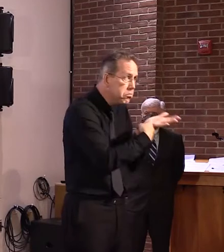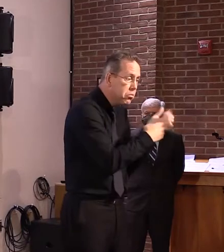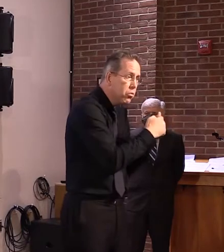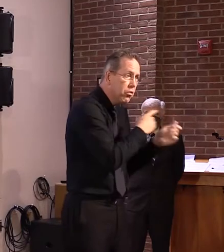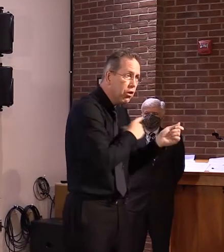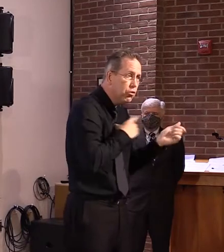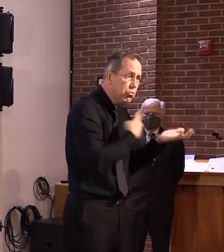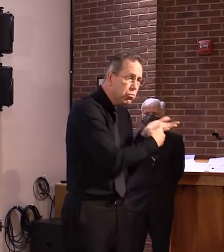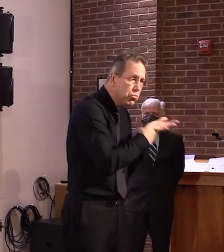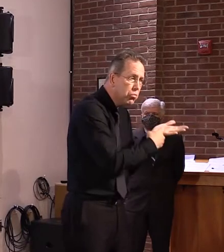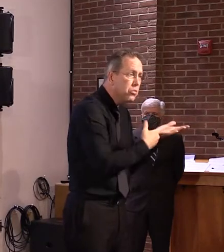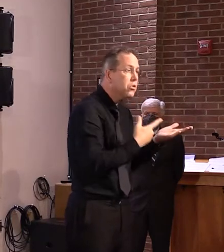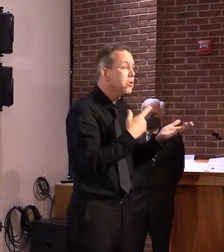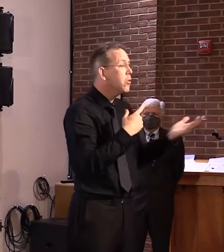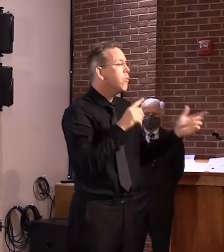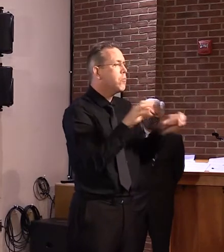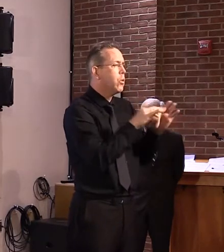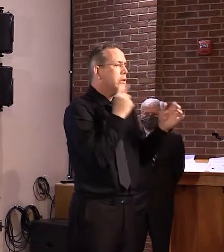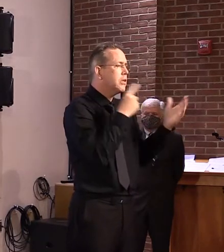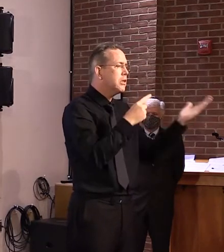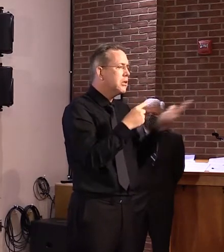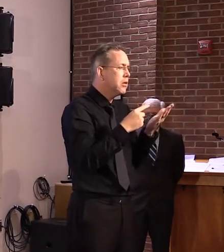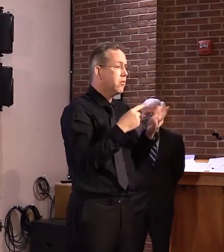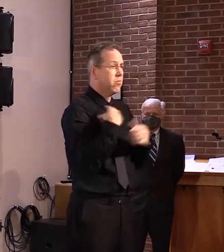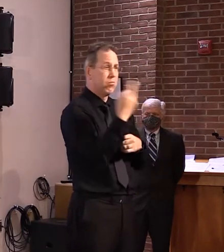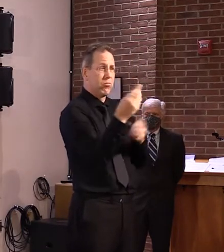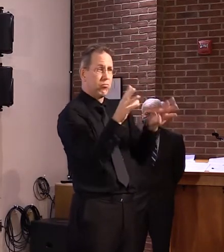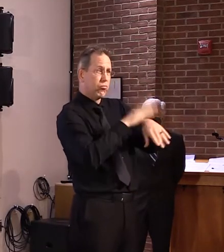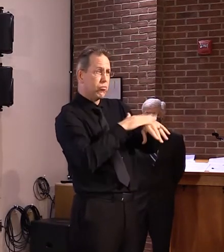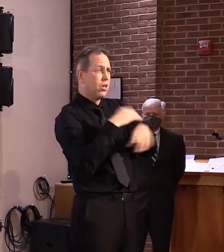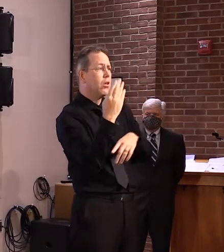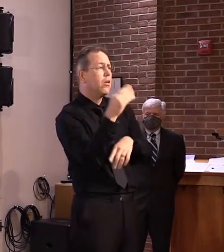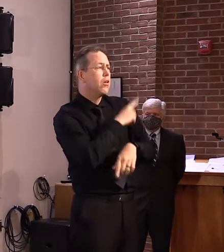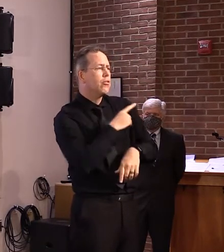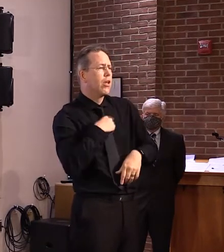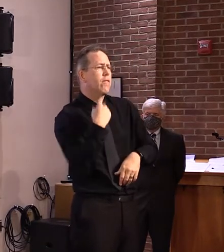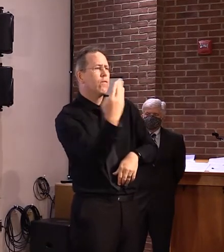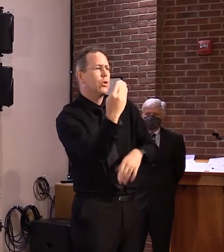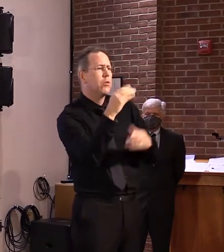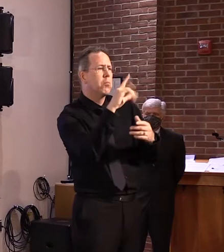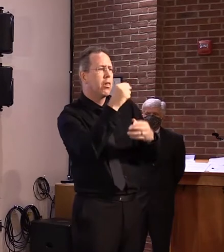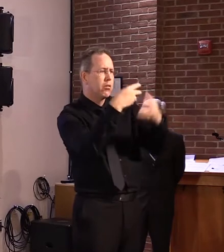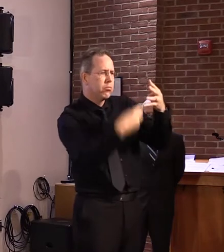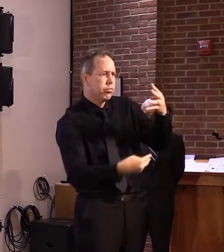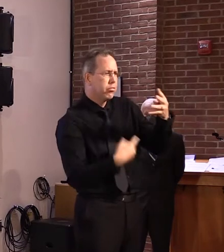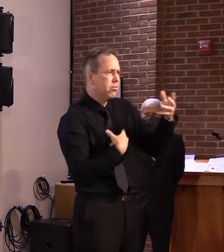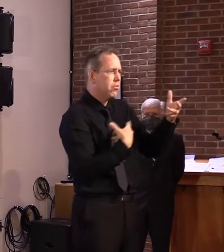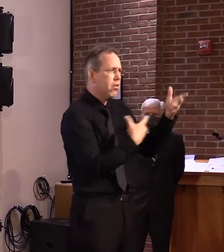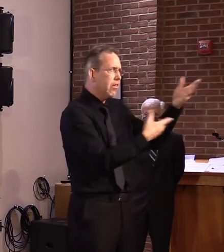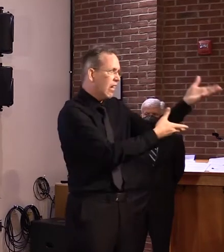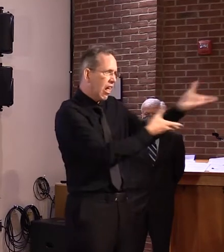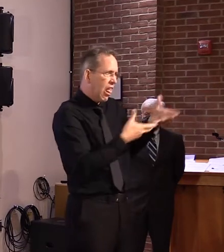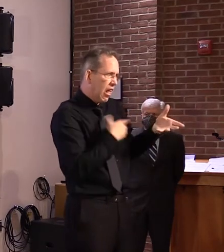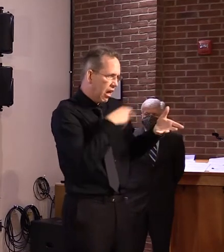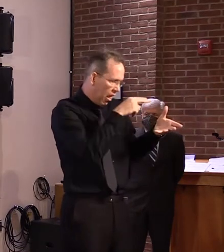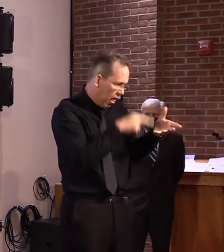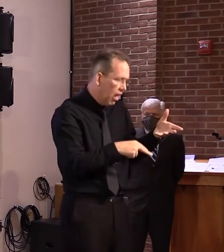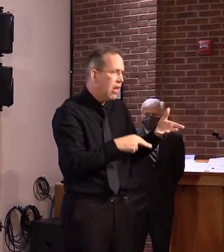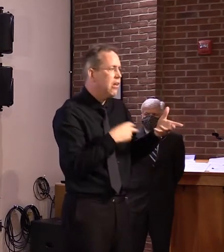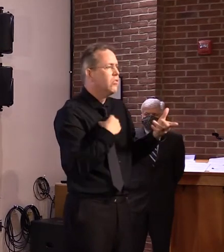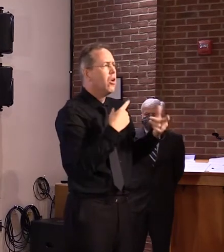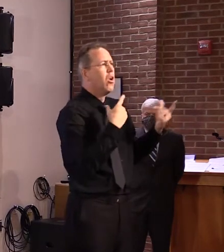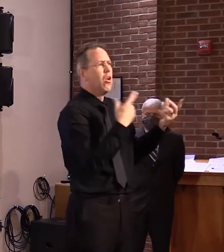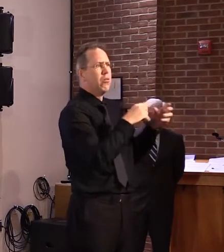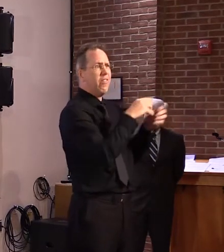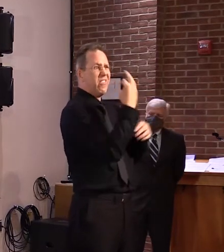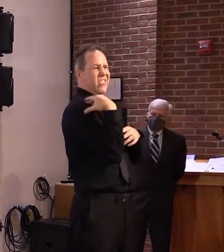the legislature that were passed previous to Friday, on Friday. So this takes up a great deal of time for our